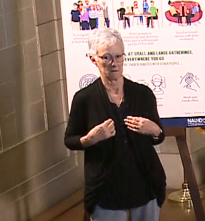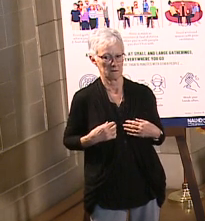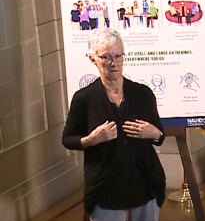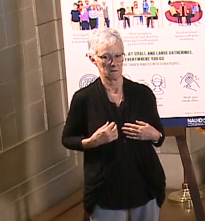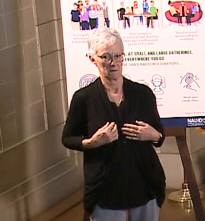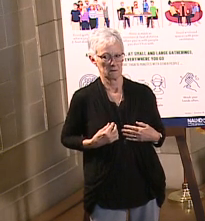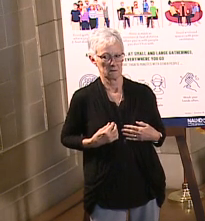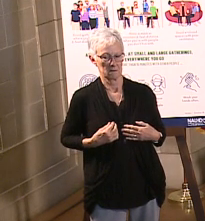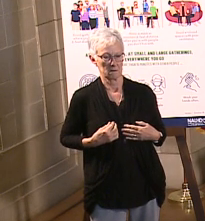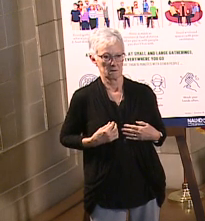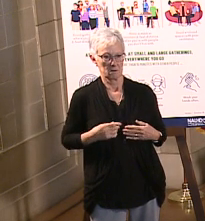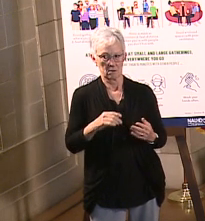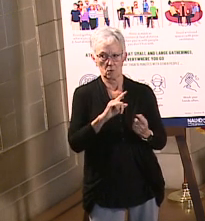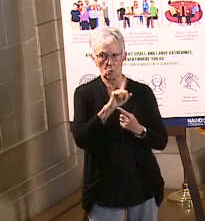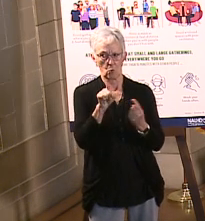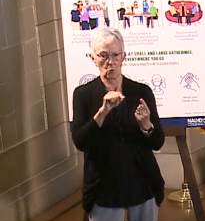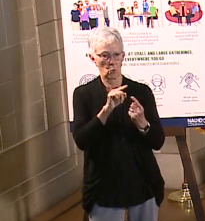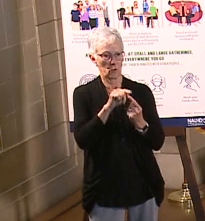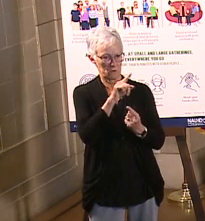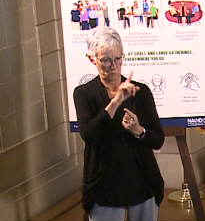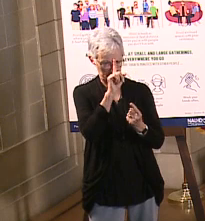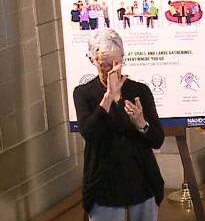and,